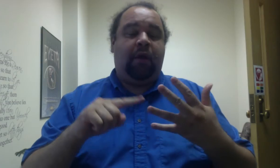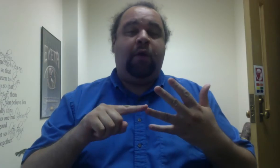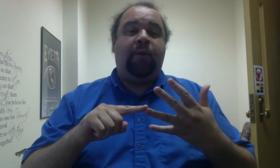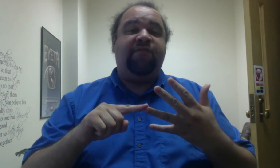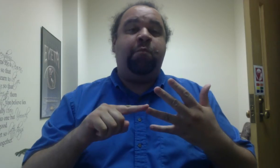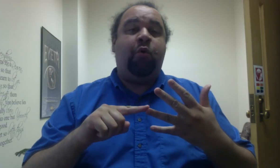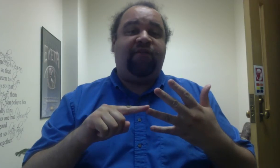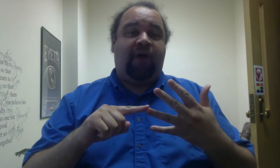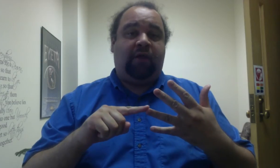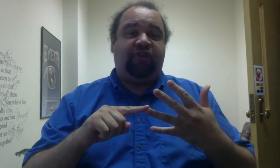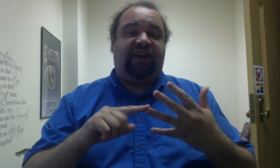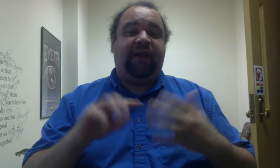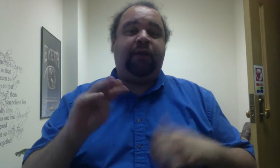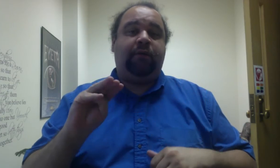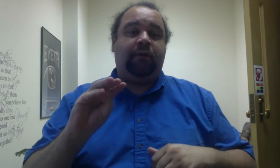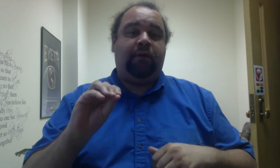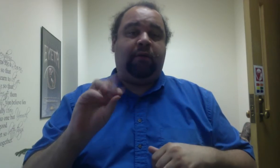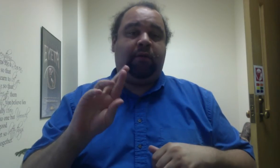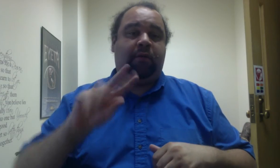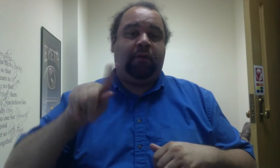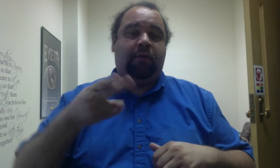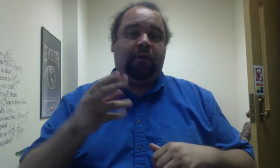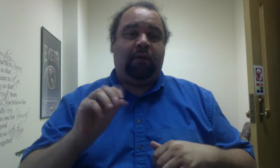we have morphology,